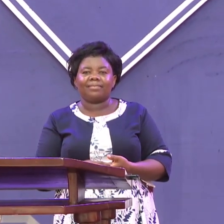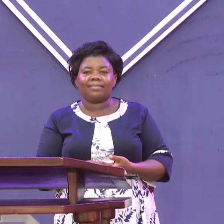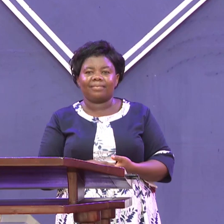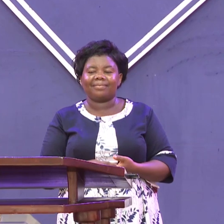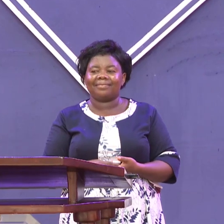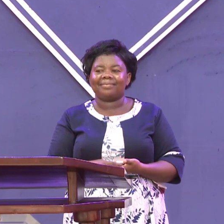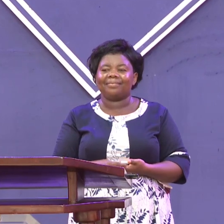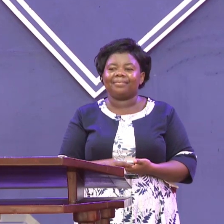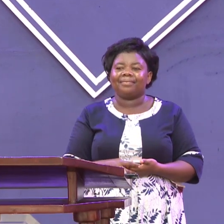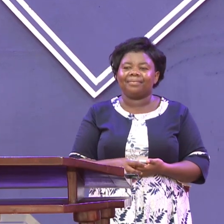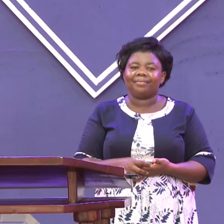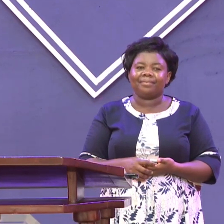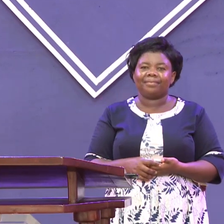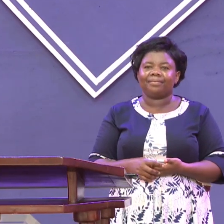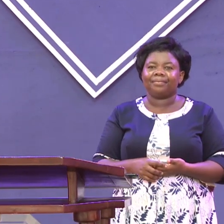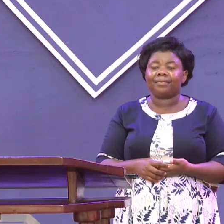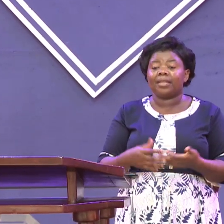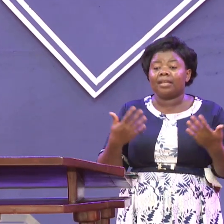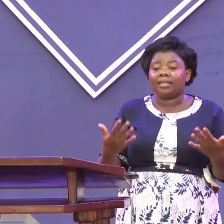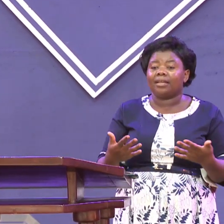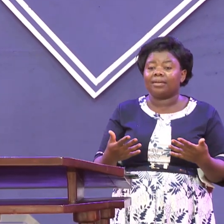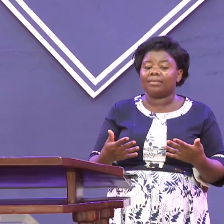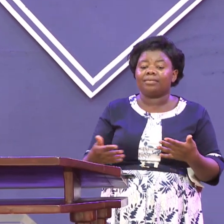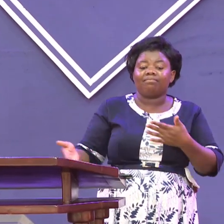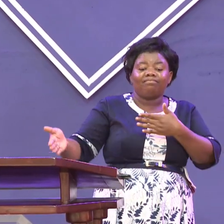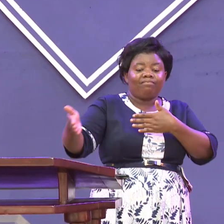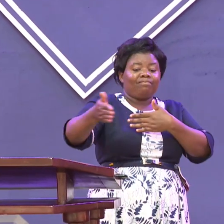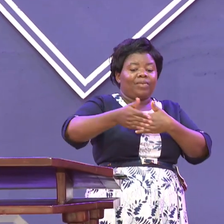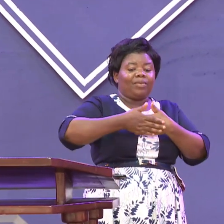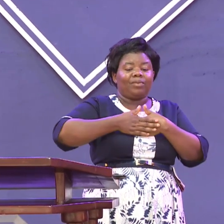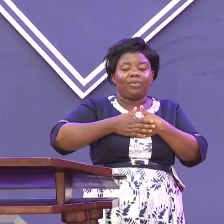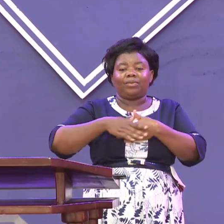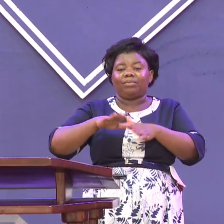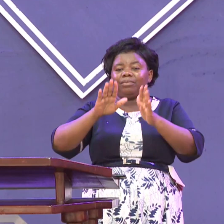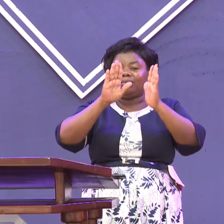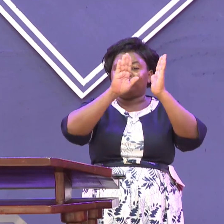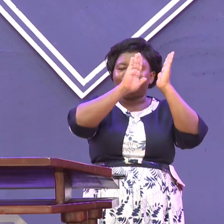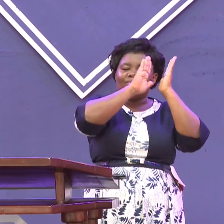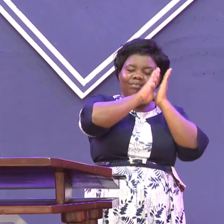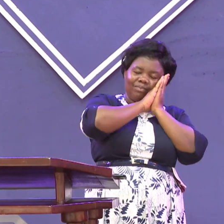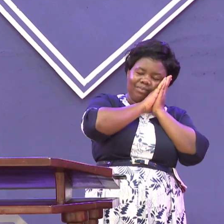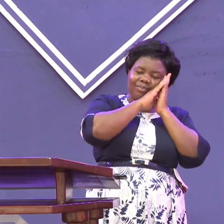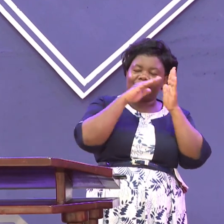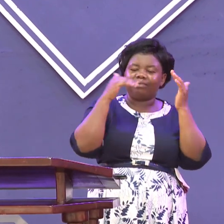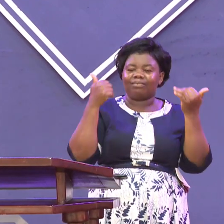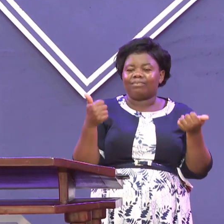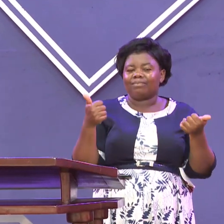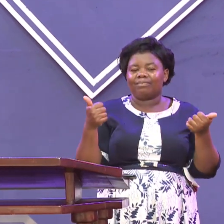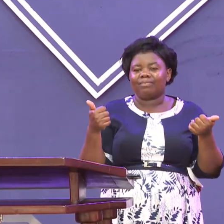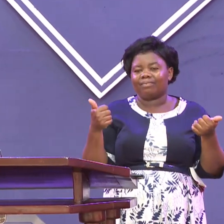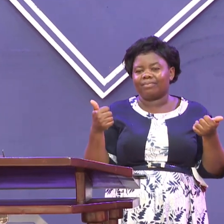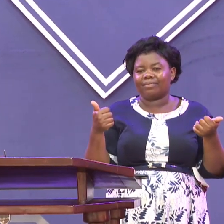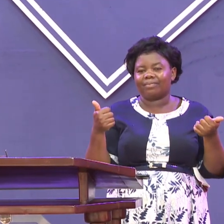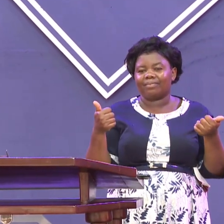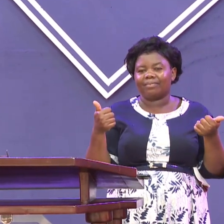eat people. I don't know where they got it from. Nebangamba wegali resura bulungi. Now they told me you can lock your door, have a good